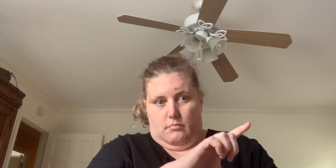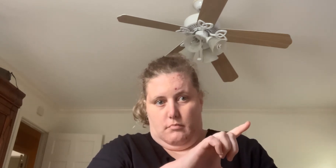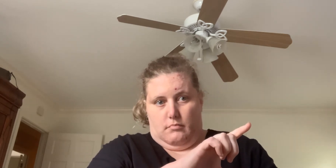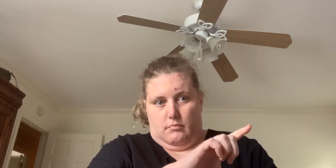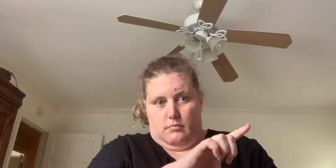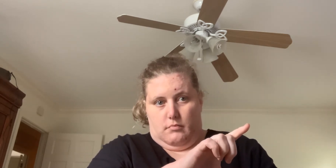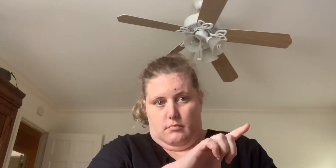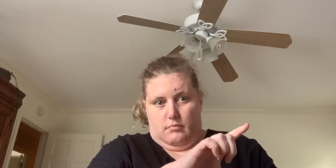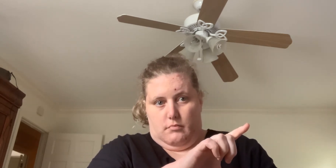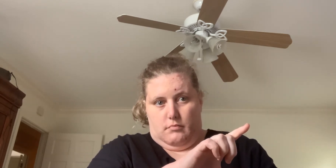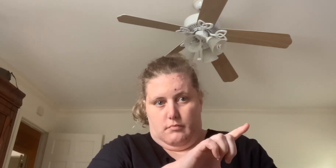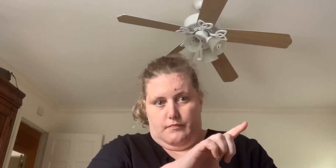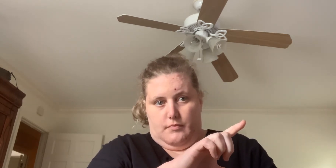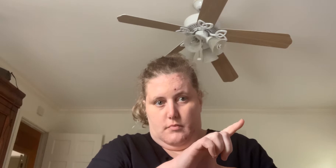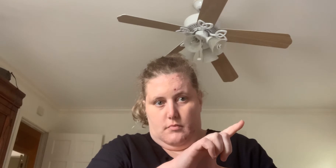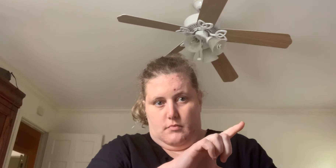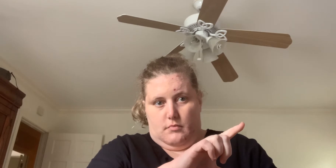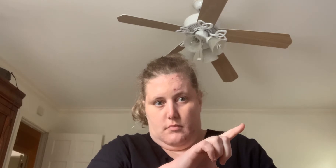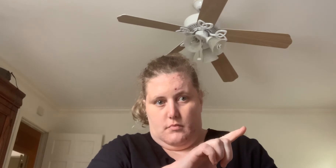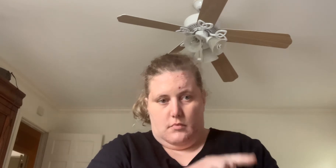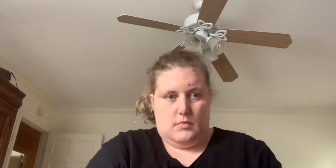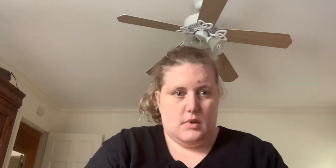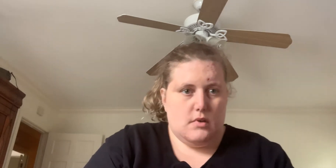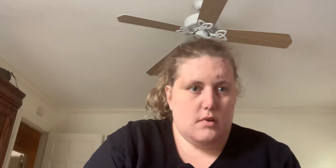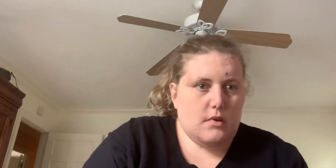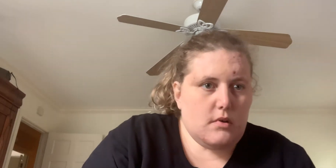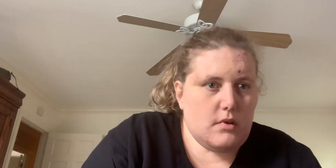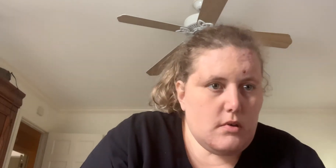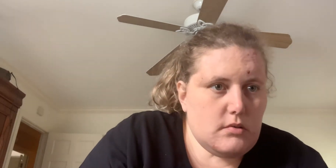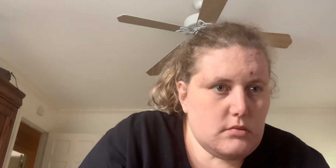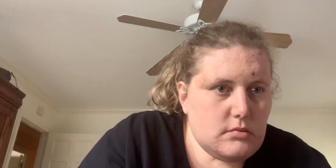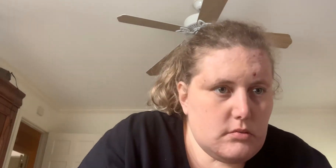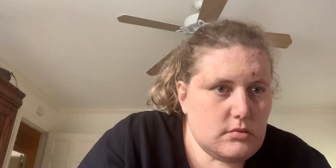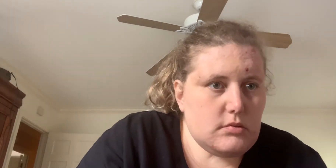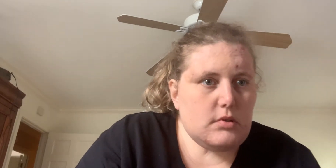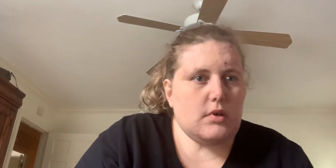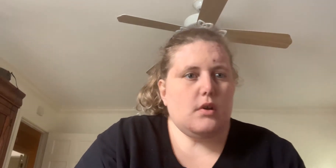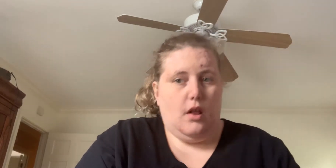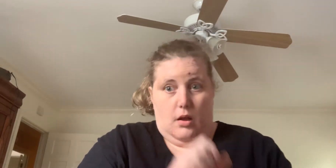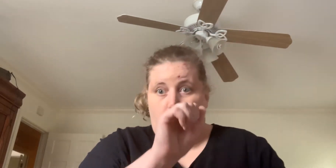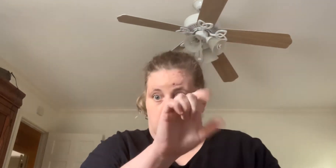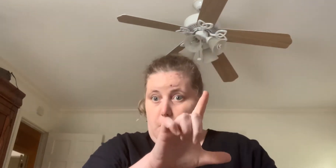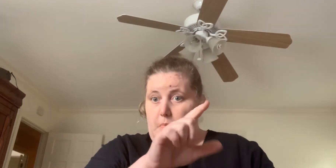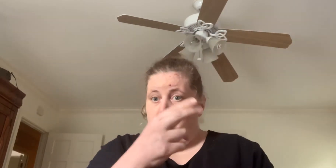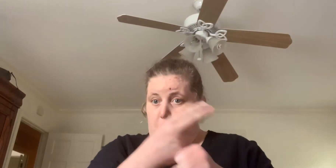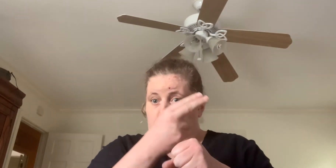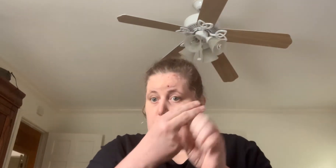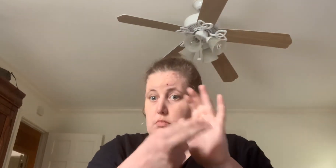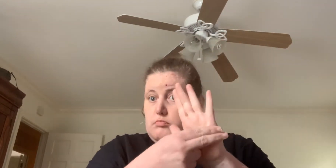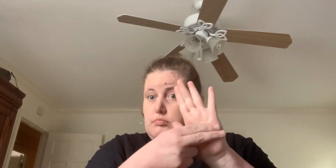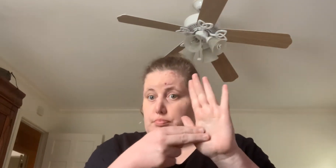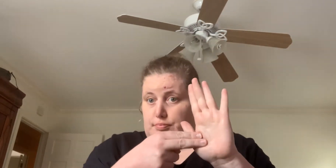And I'm actually going to use the symbols just to kind of bring in information that you've learned before already. So plus